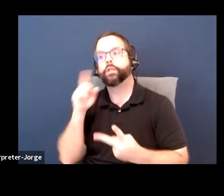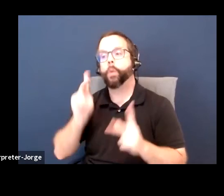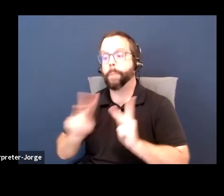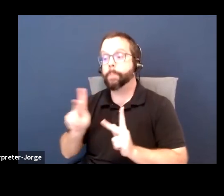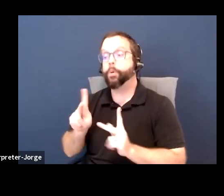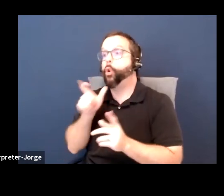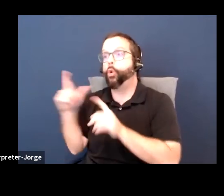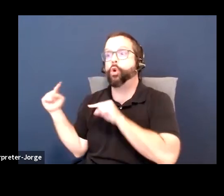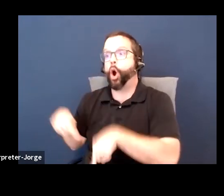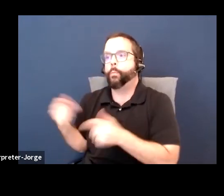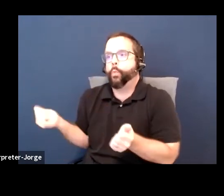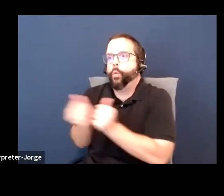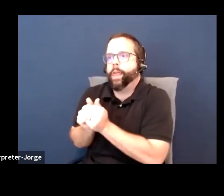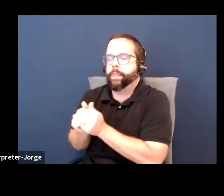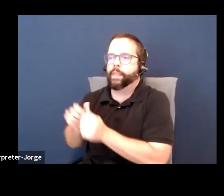with them.